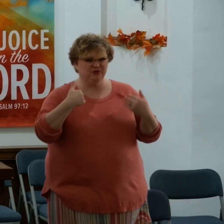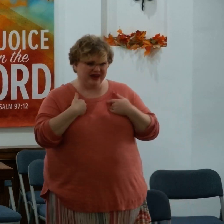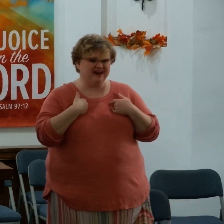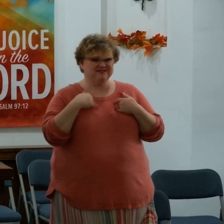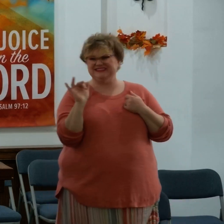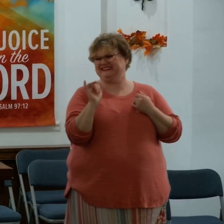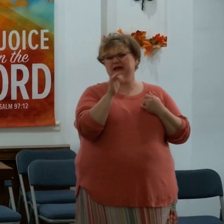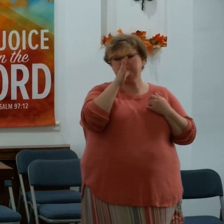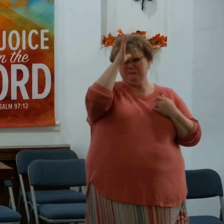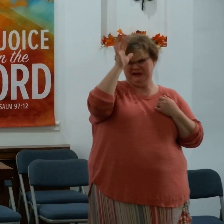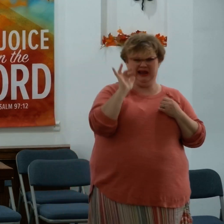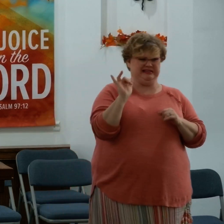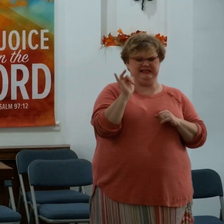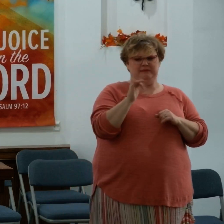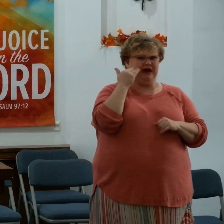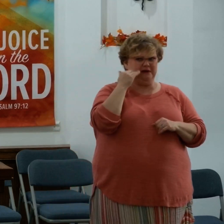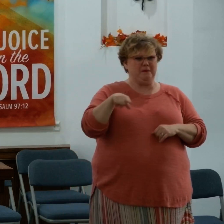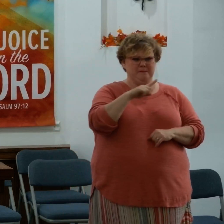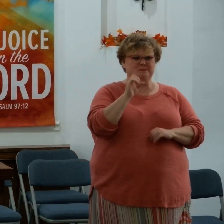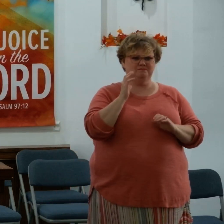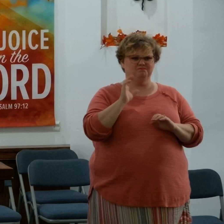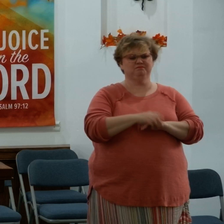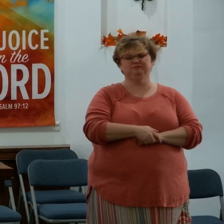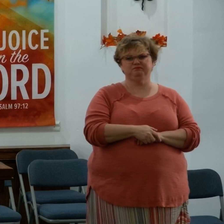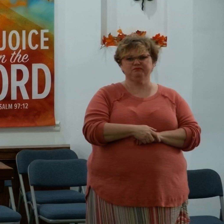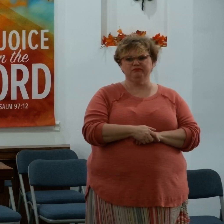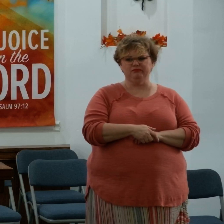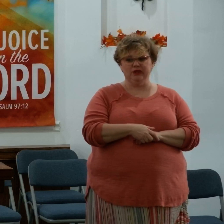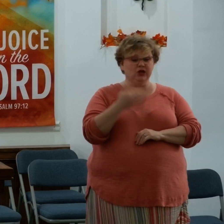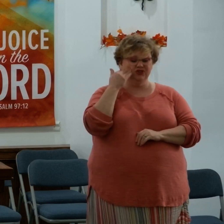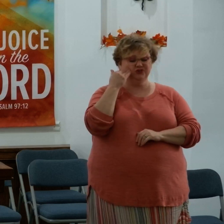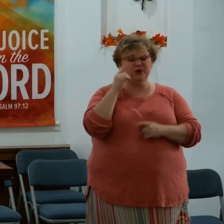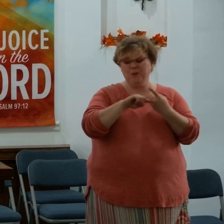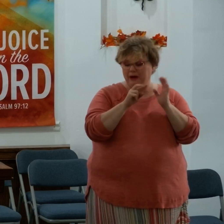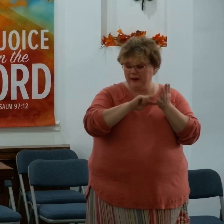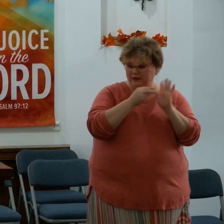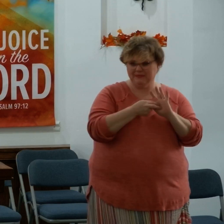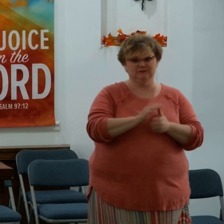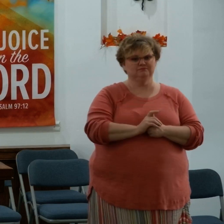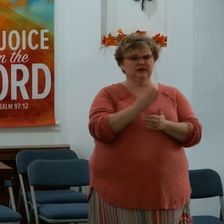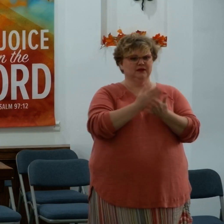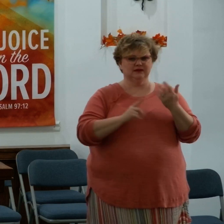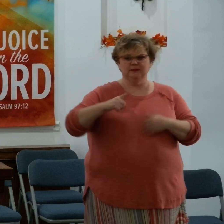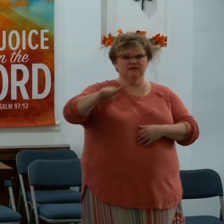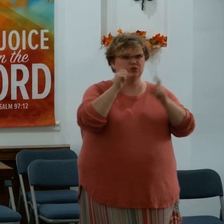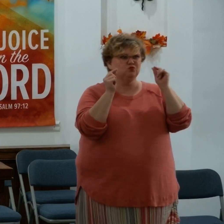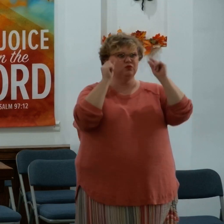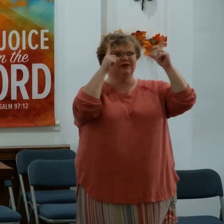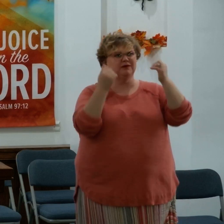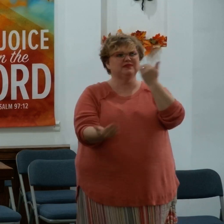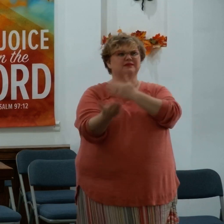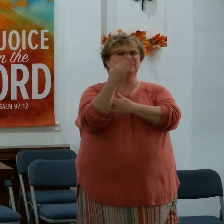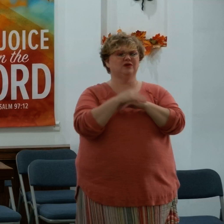got-to daddy just like I did. I know you did. And you know what I'm talking about, all right. Some of y'all woke up this morning